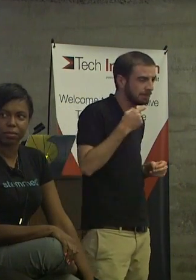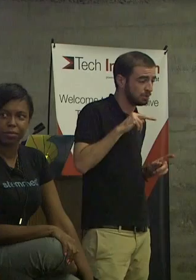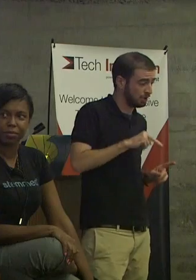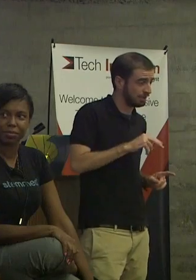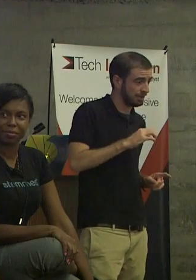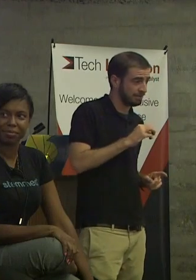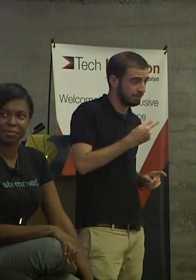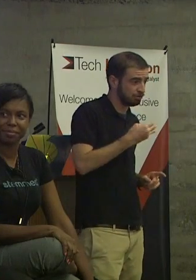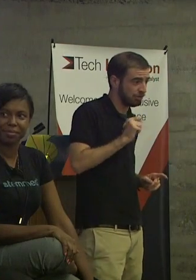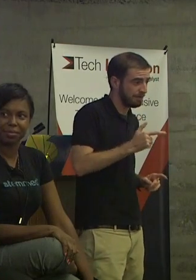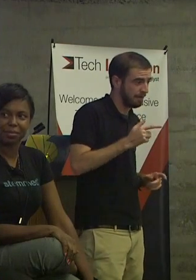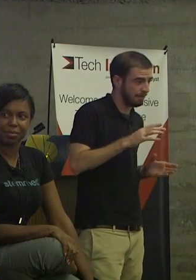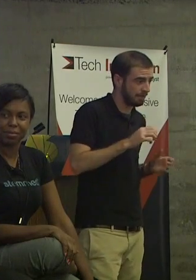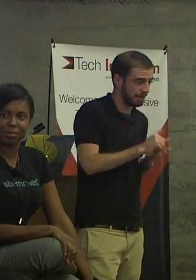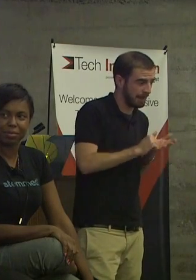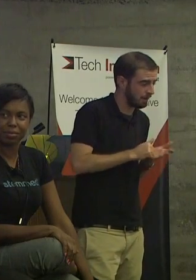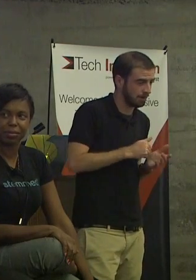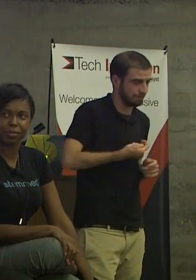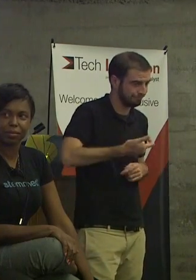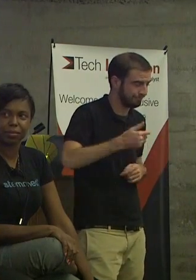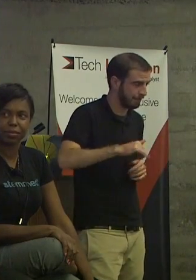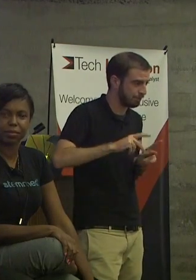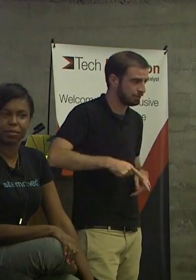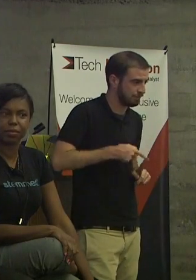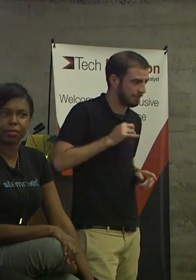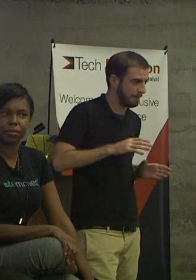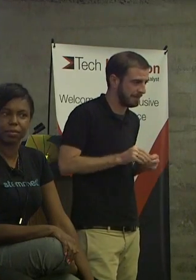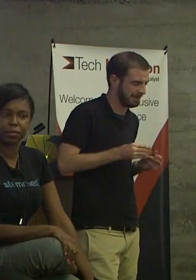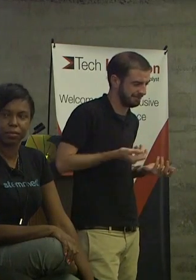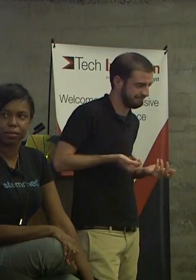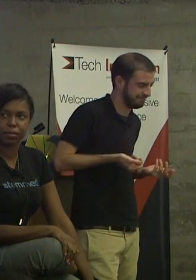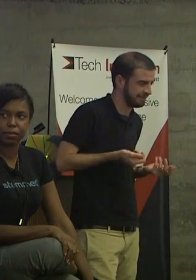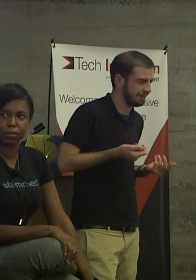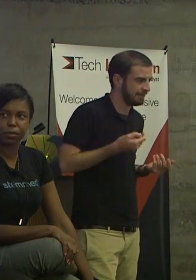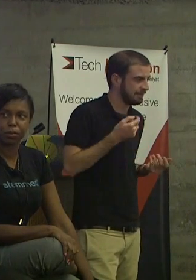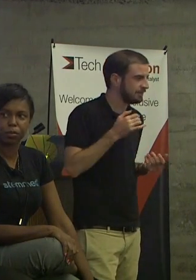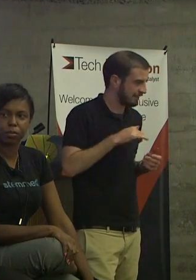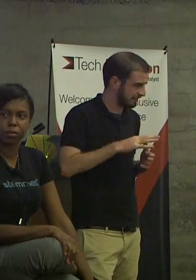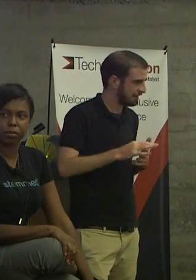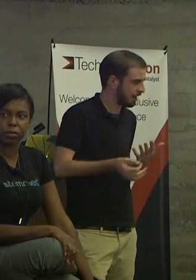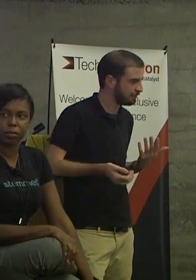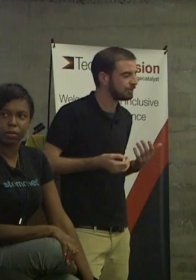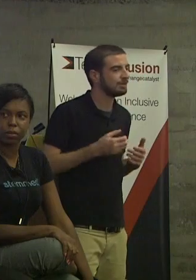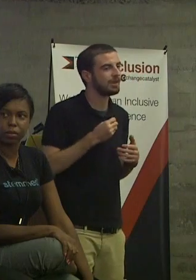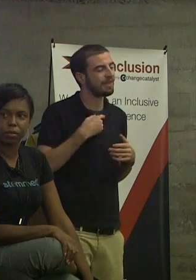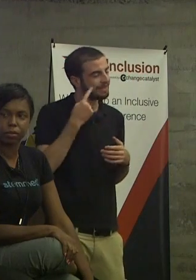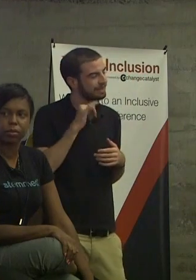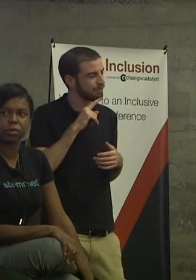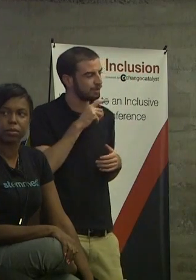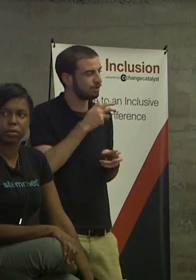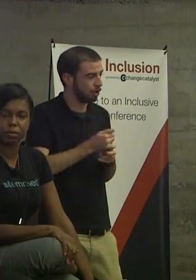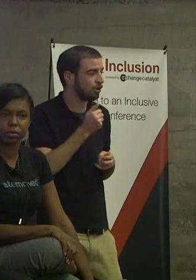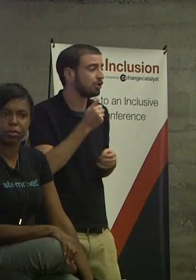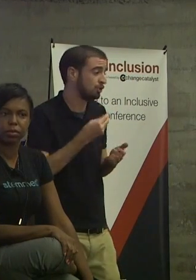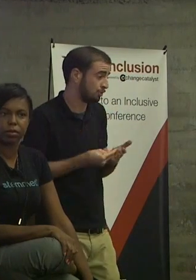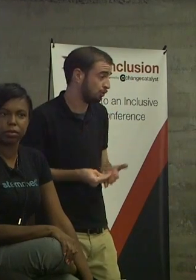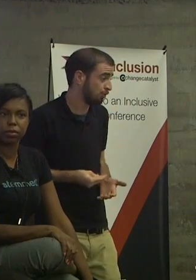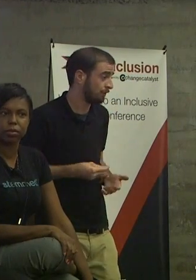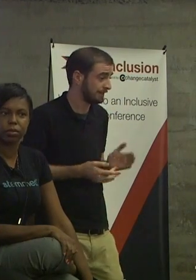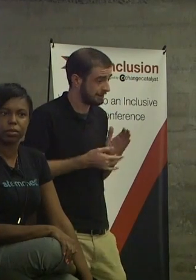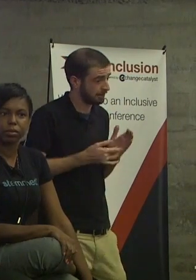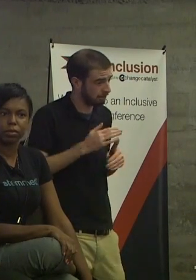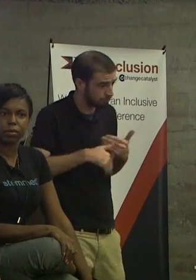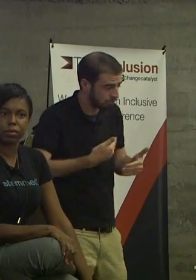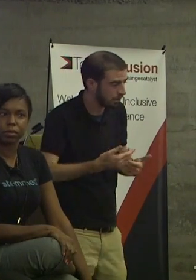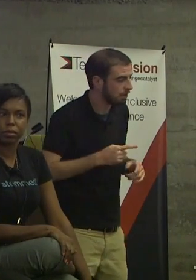your Gmail account and you excluded them from these meetings because those are options. And I think that's going to be harder to prove, I think, as technology goes on.